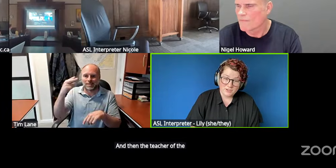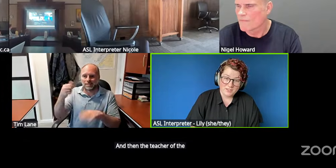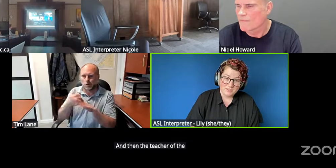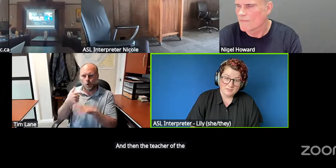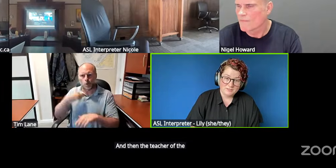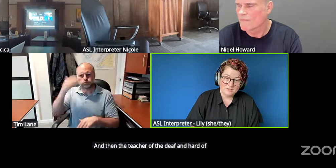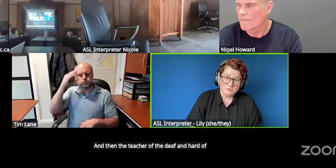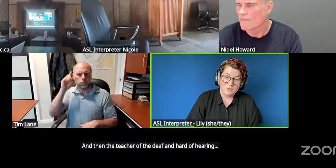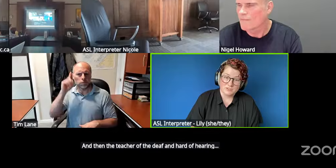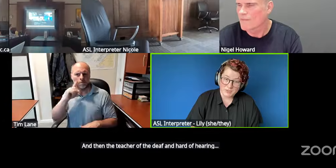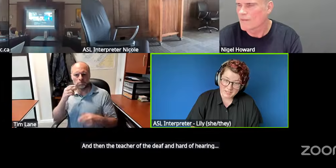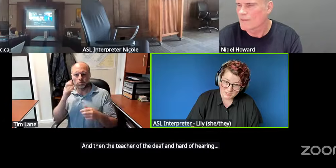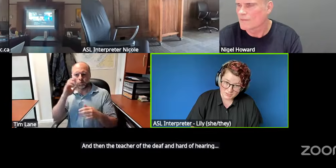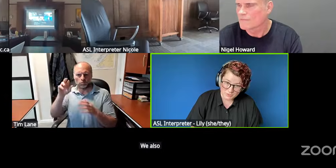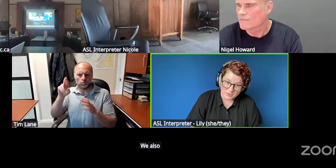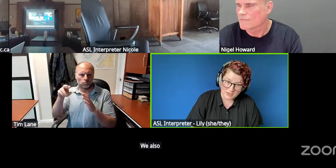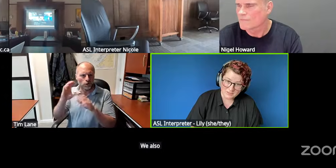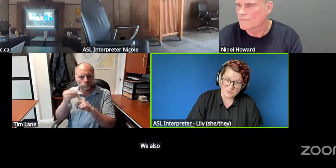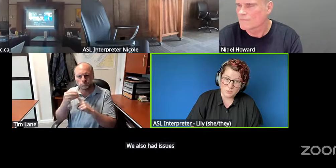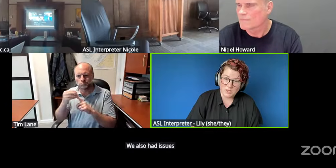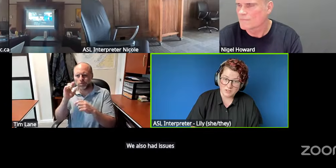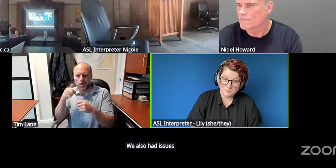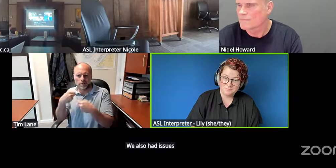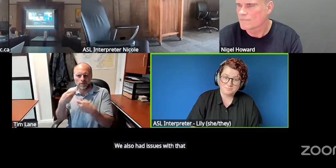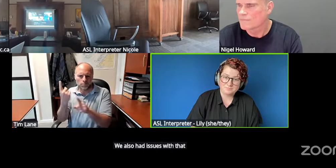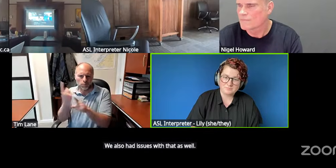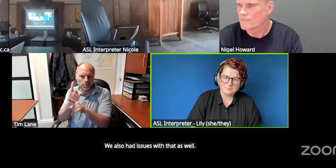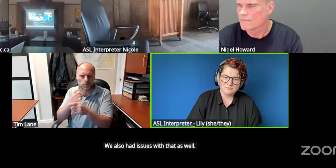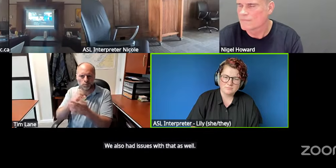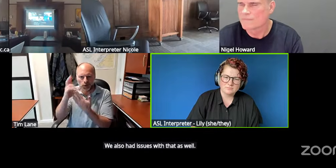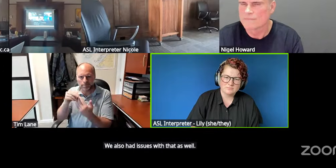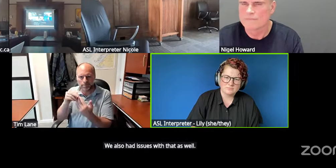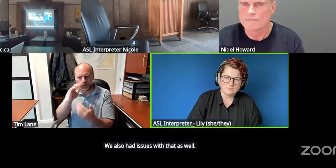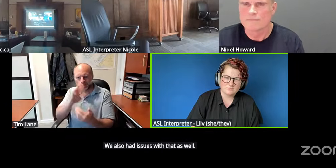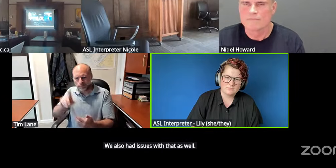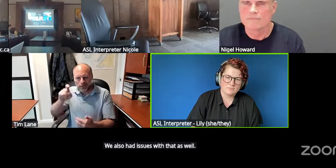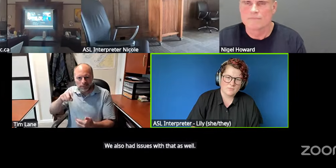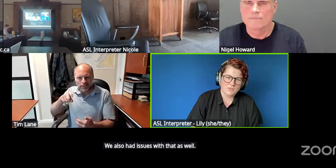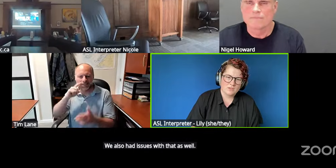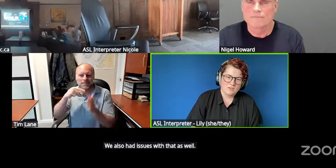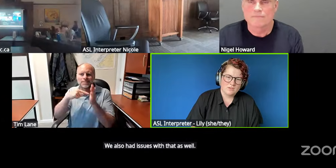hard of hearing, we also had issues with that as well.